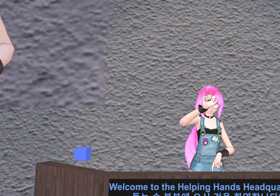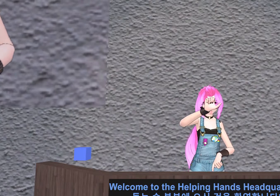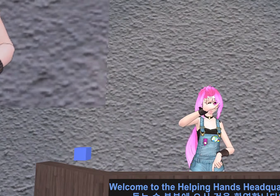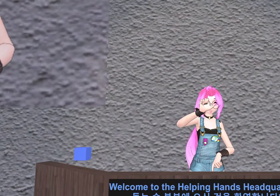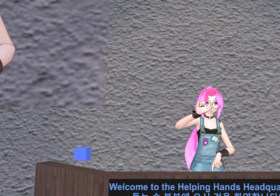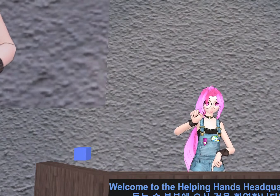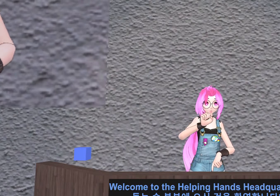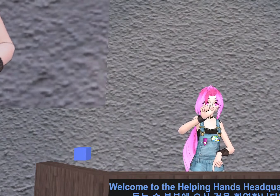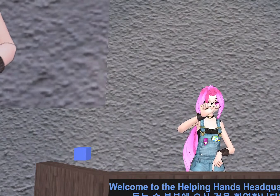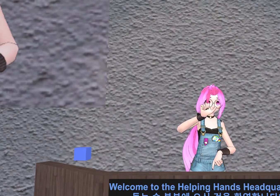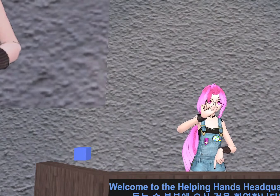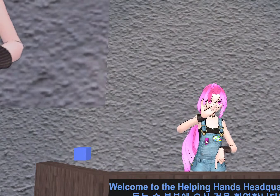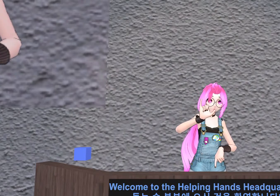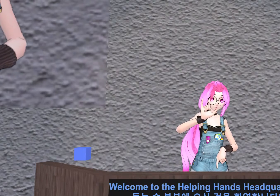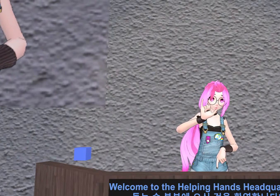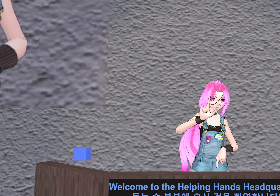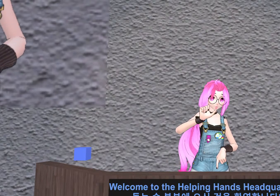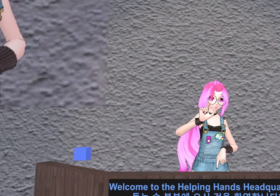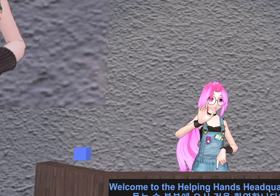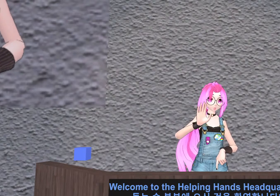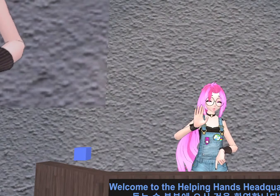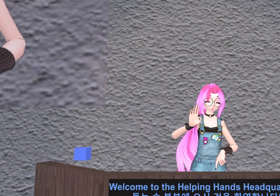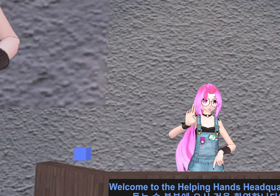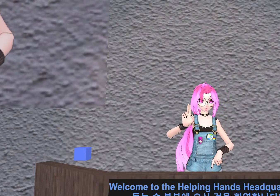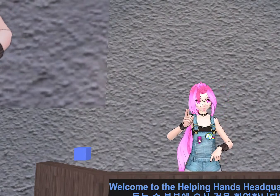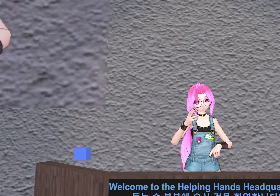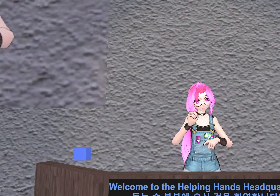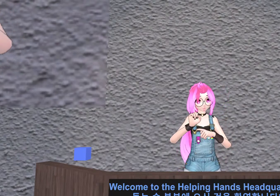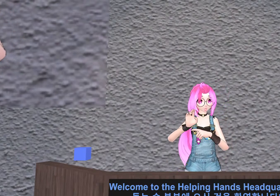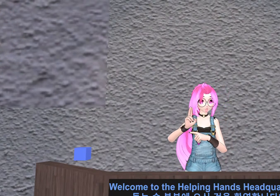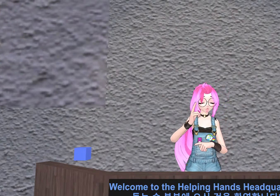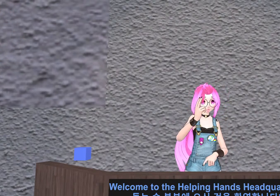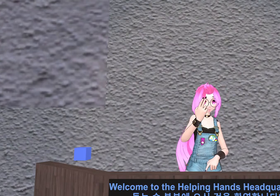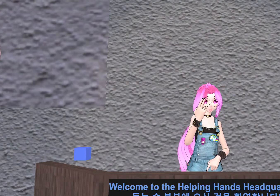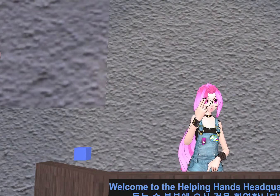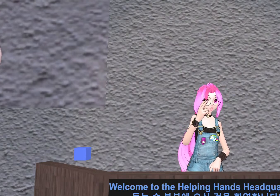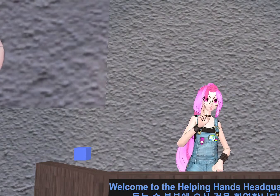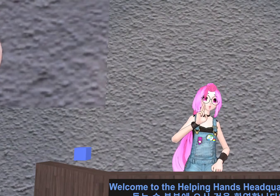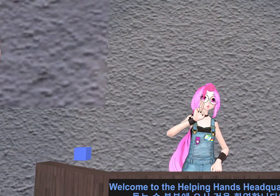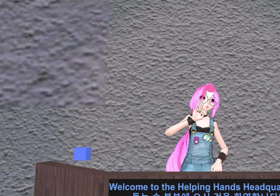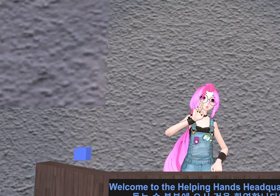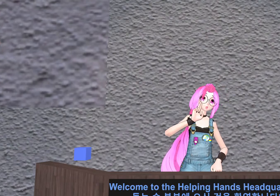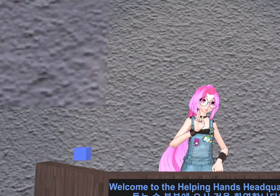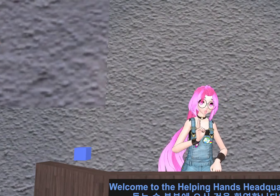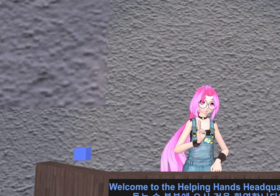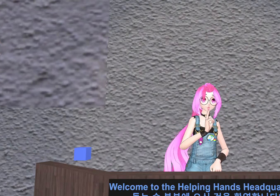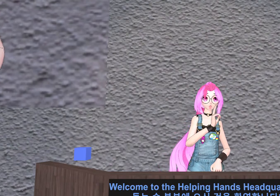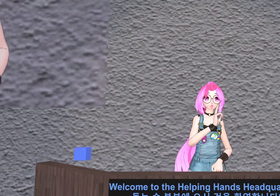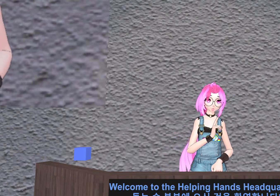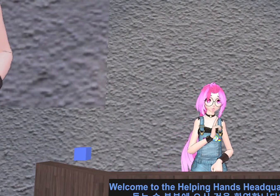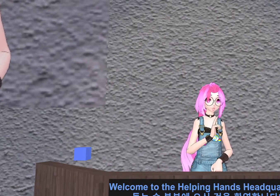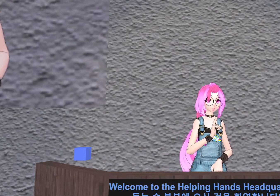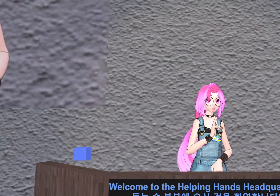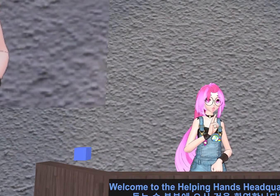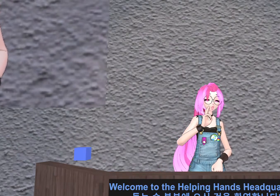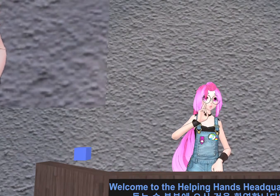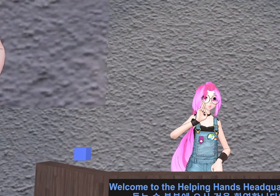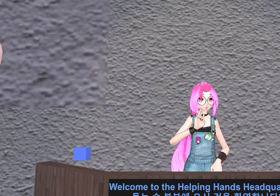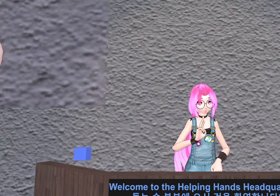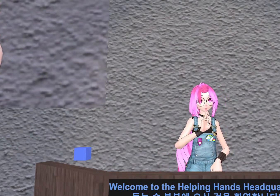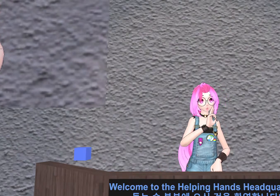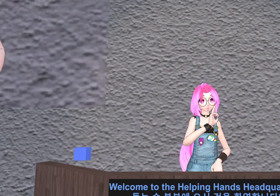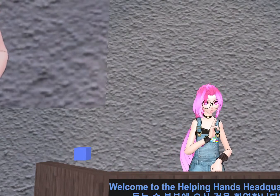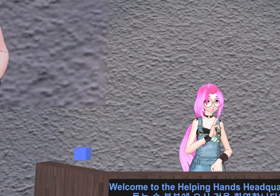Rose is 1 syllable and restaurant is 2. So you're going